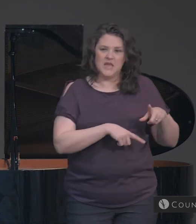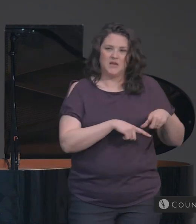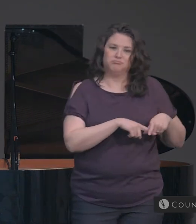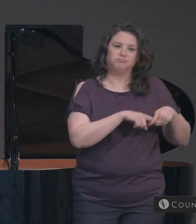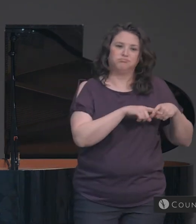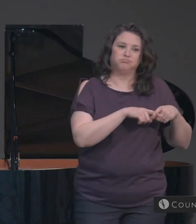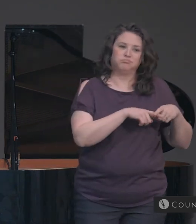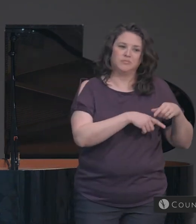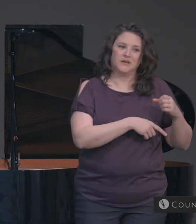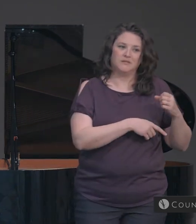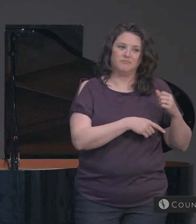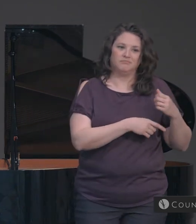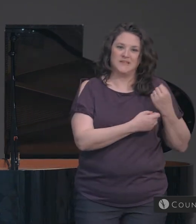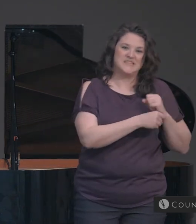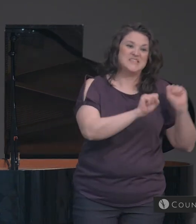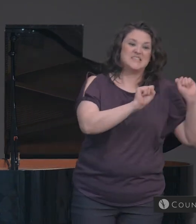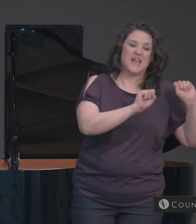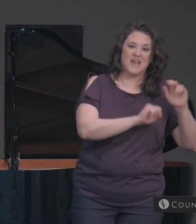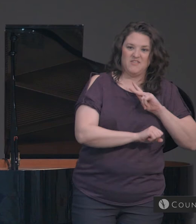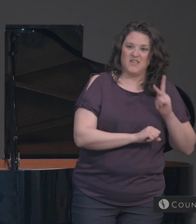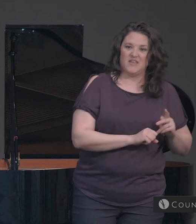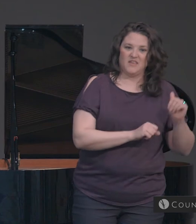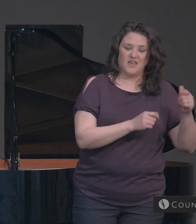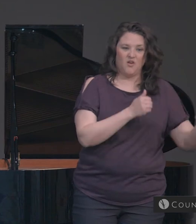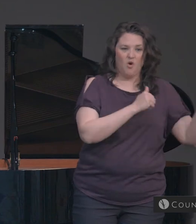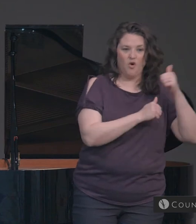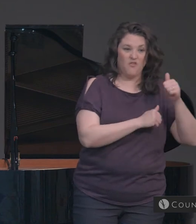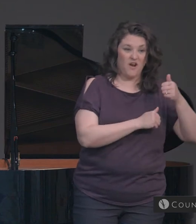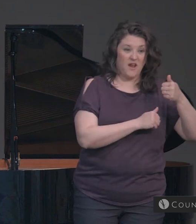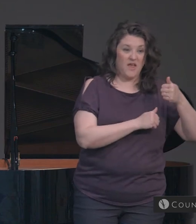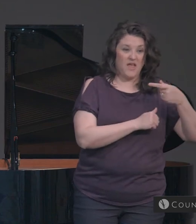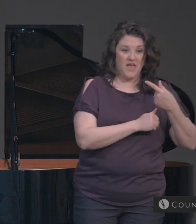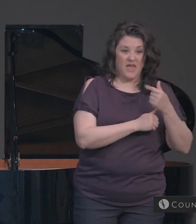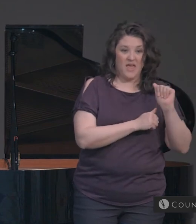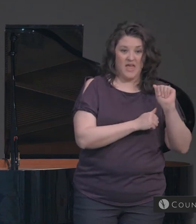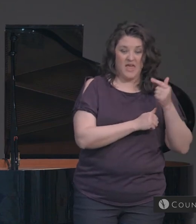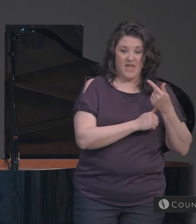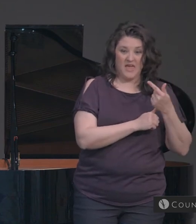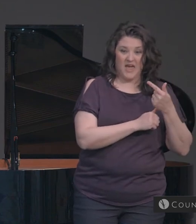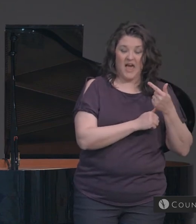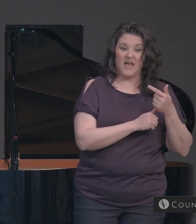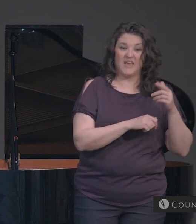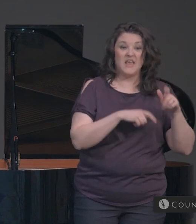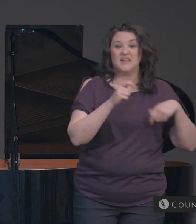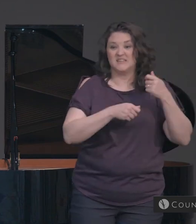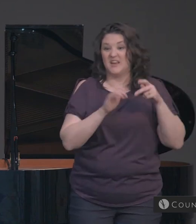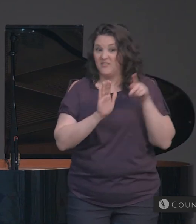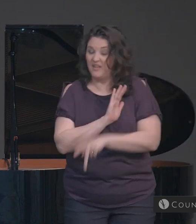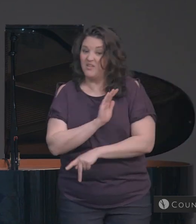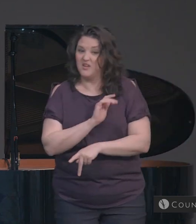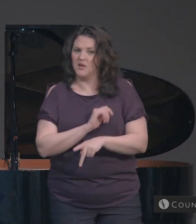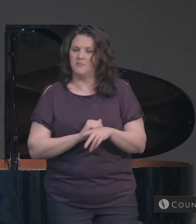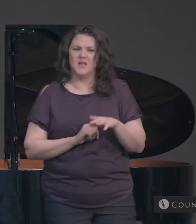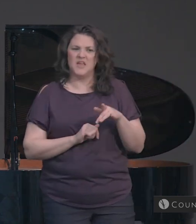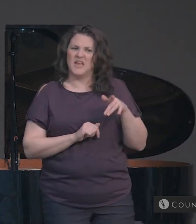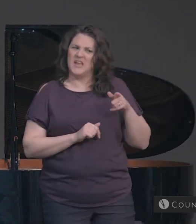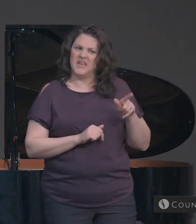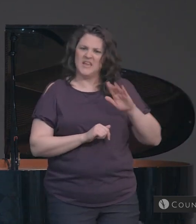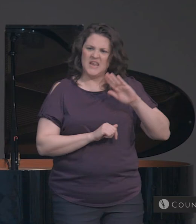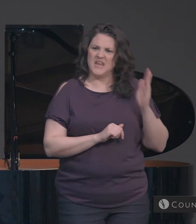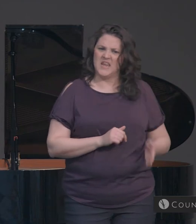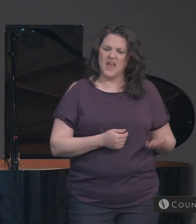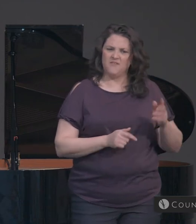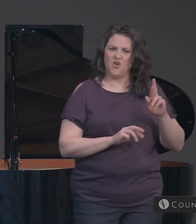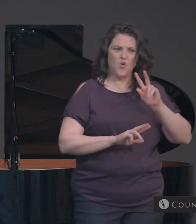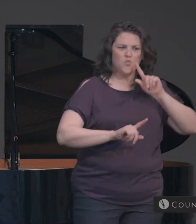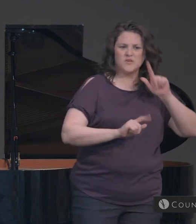some of the spoil from war. And when confronted with his failure, rather than responding in repentance for his wrong deeds,